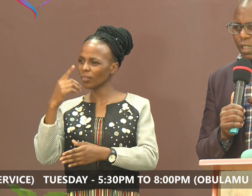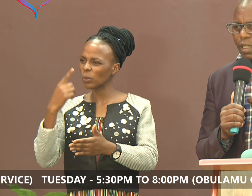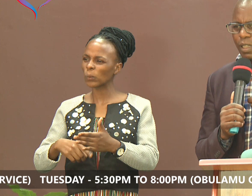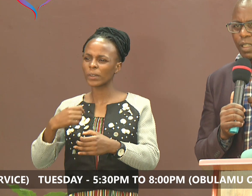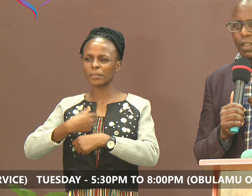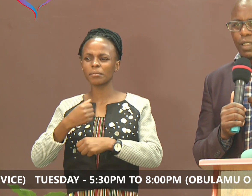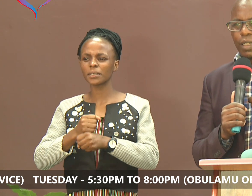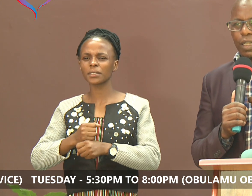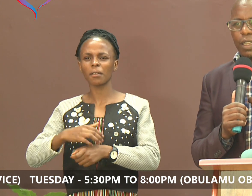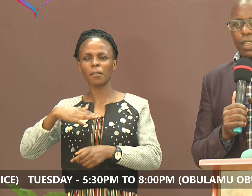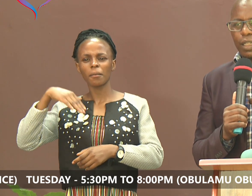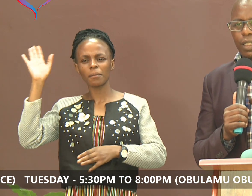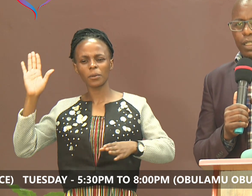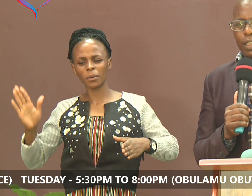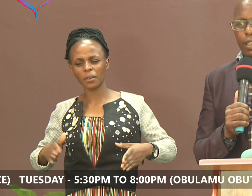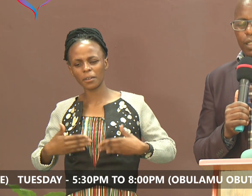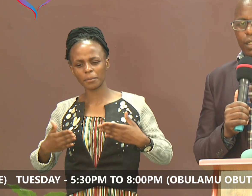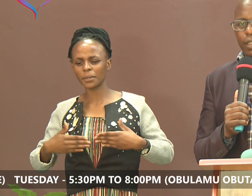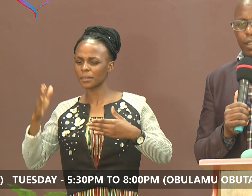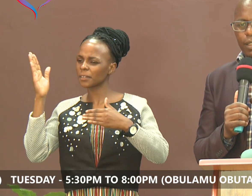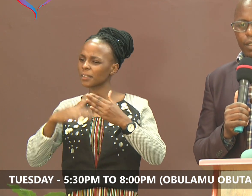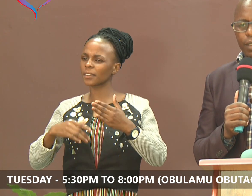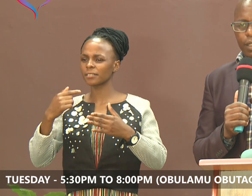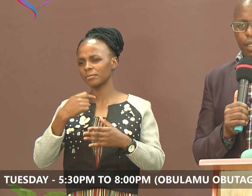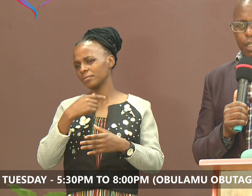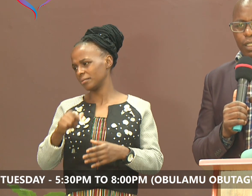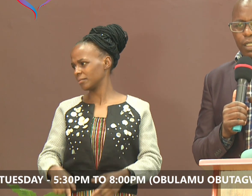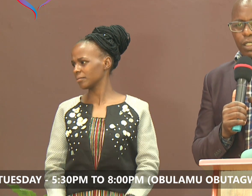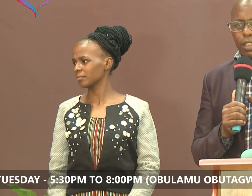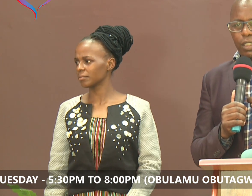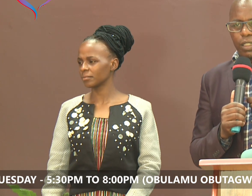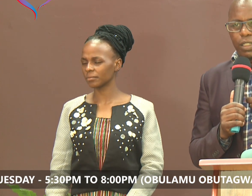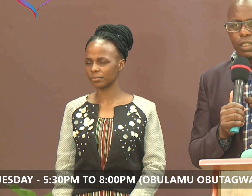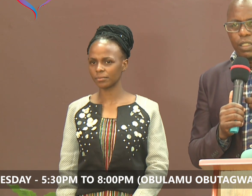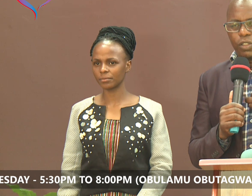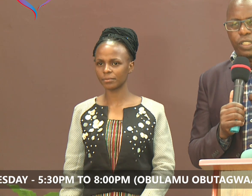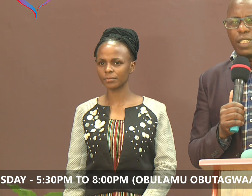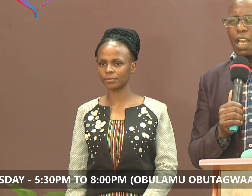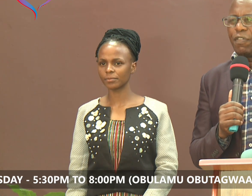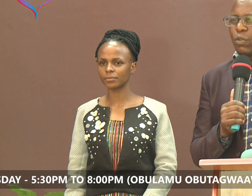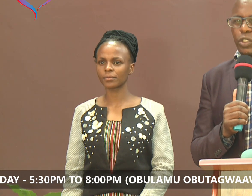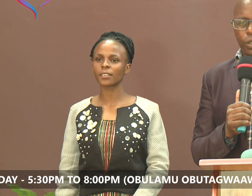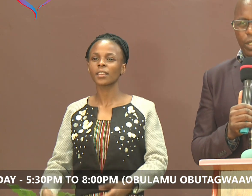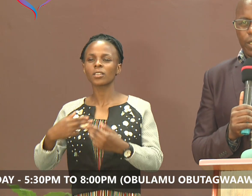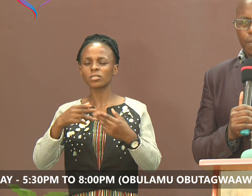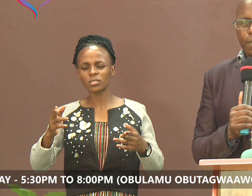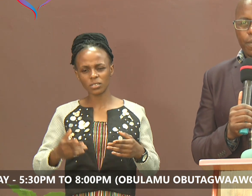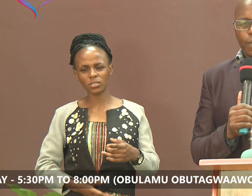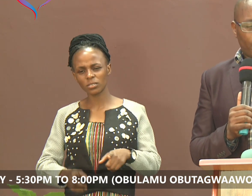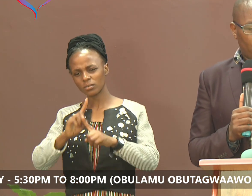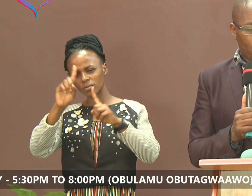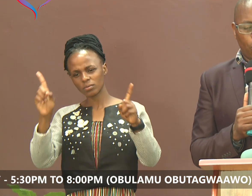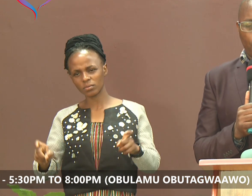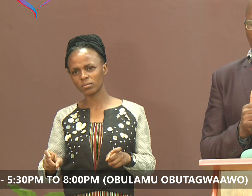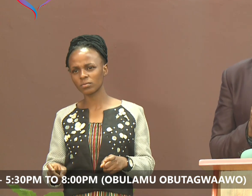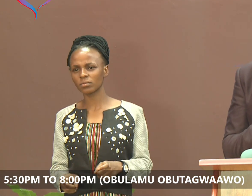And you wonder what gives them joy, what makes them please the other side. But when they come to me, you start having questions.